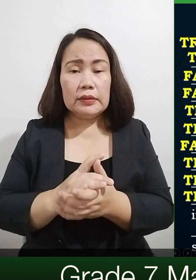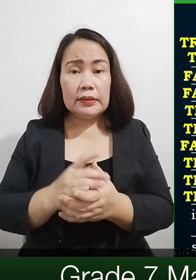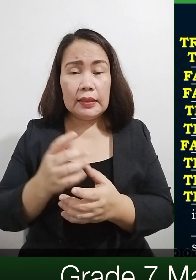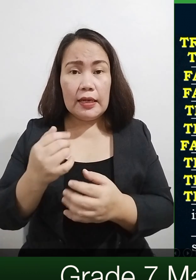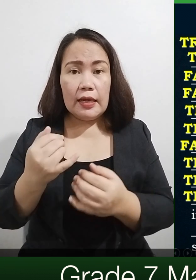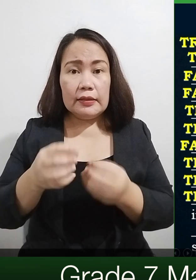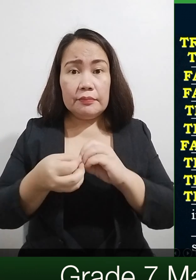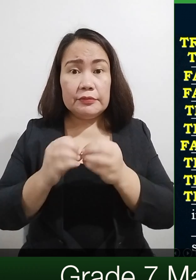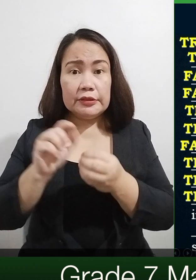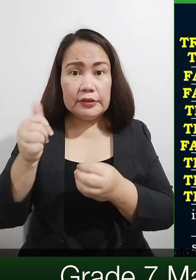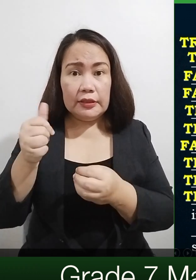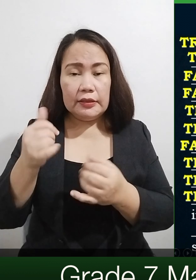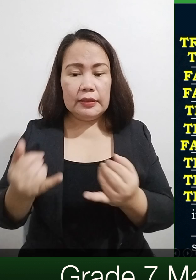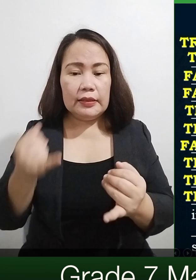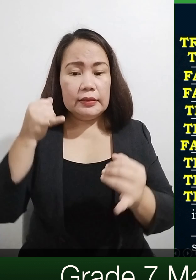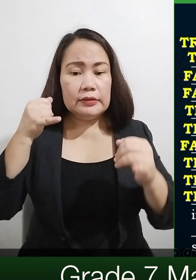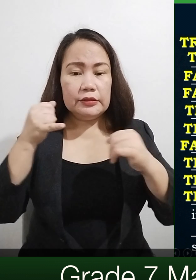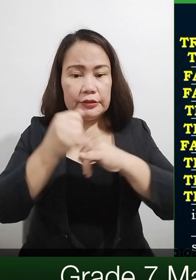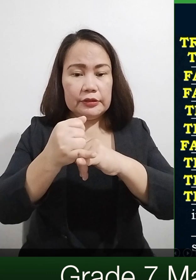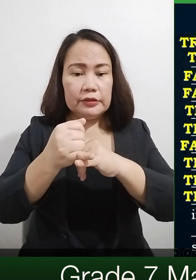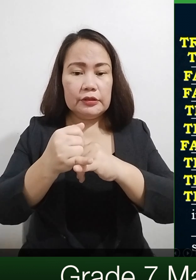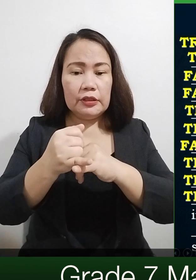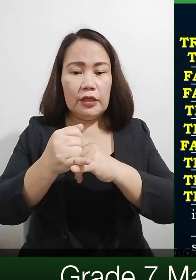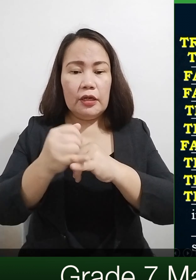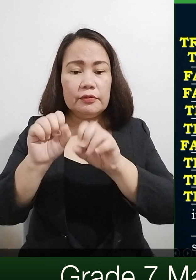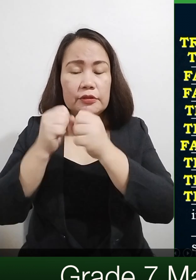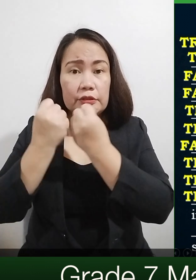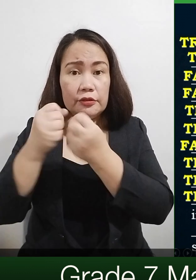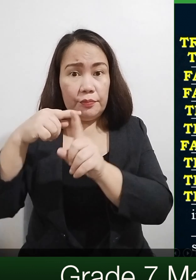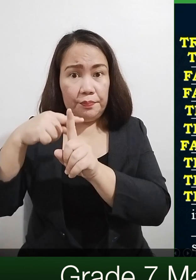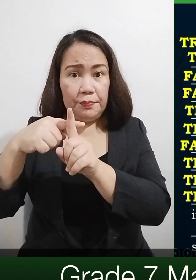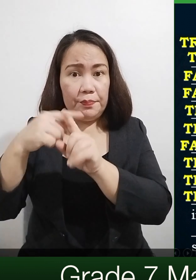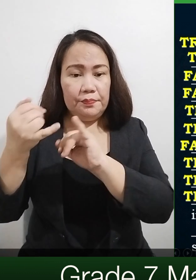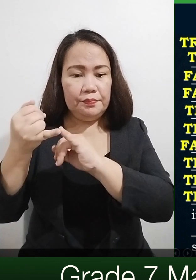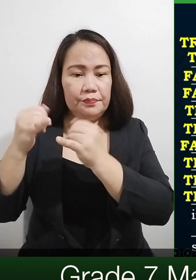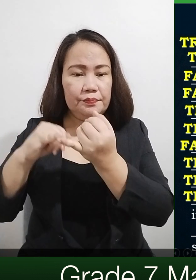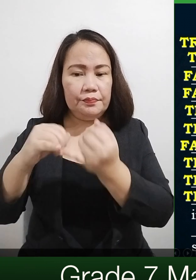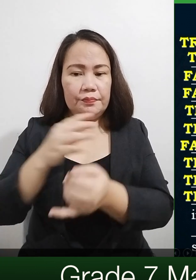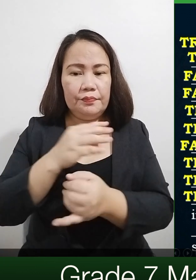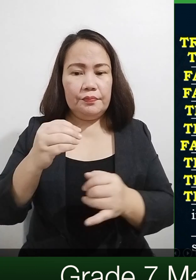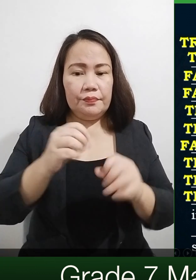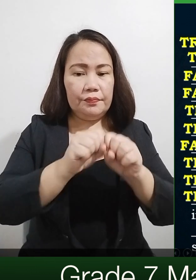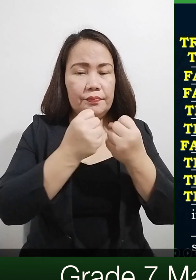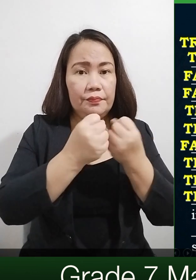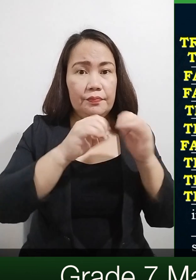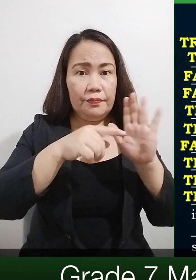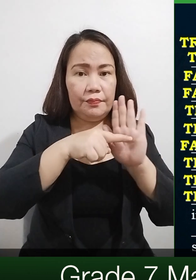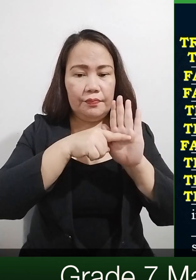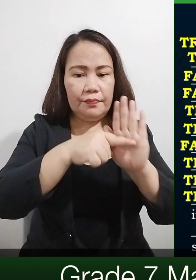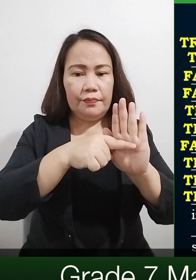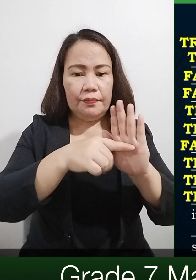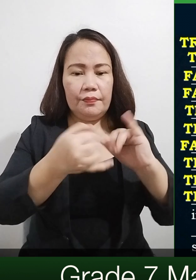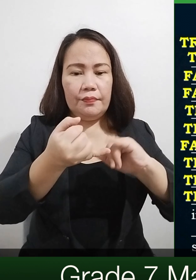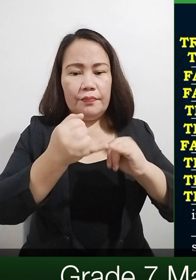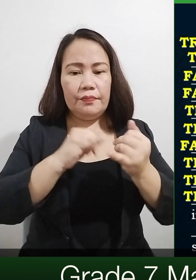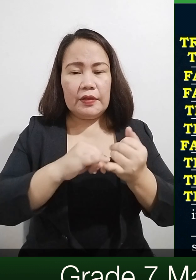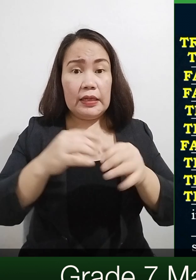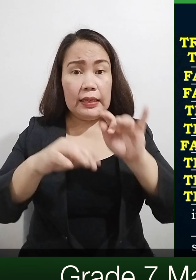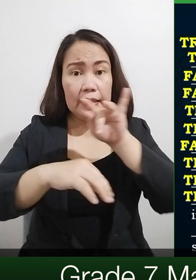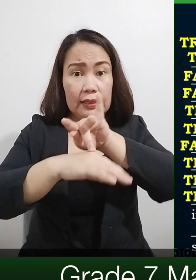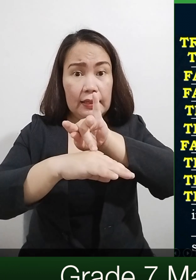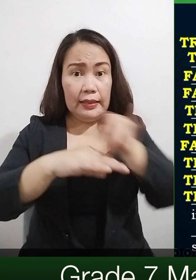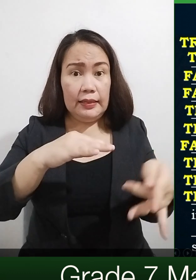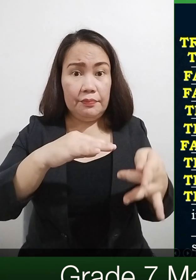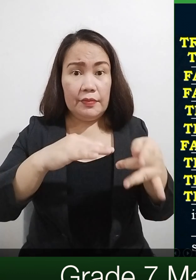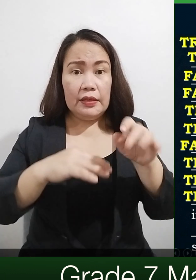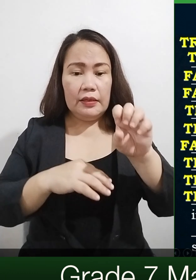the intersection of the set of positive integers and the set of negative integers is an empty set. So, if we